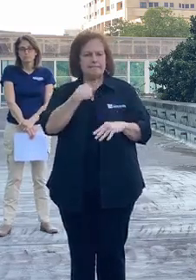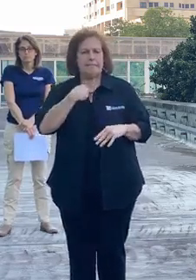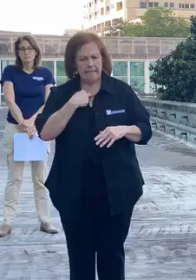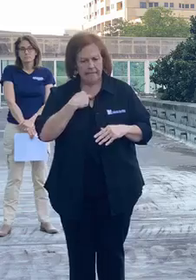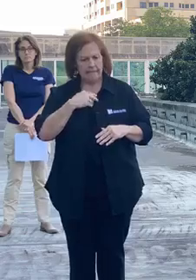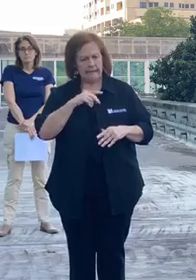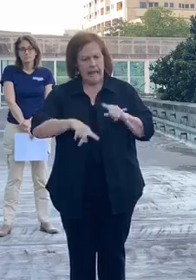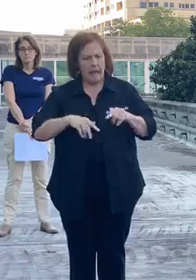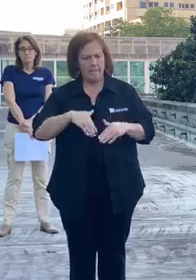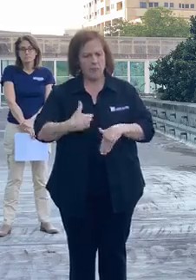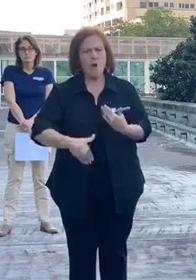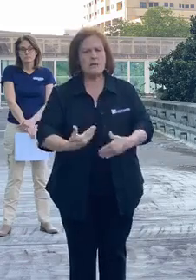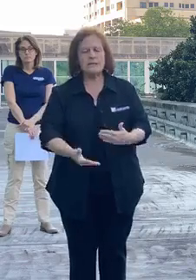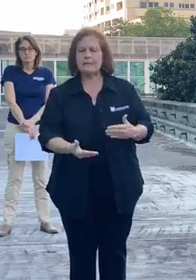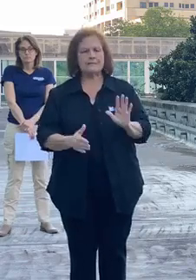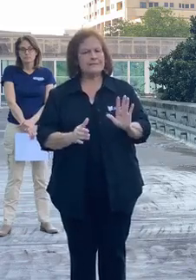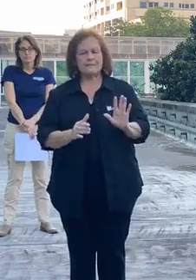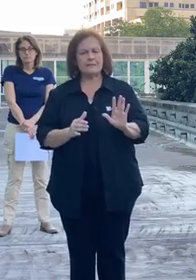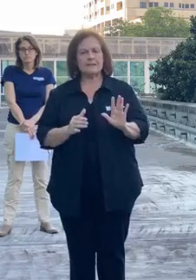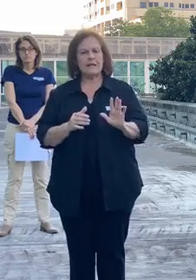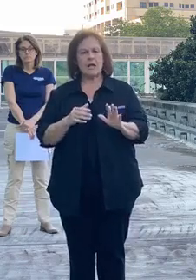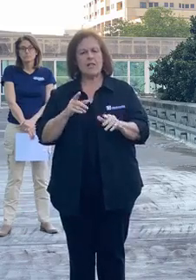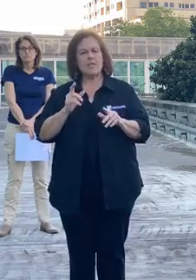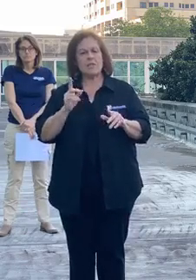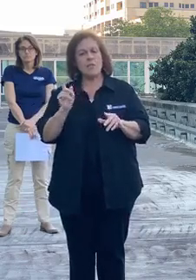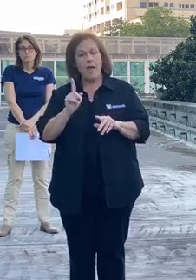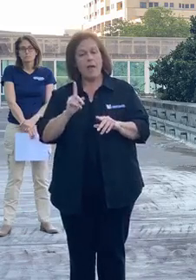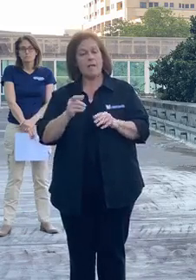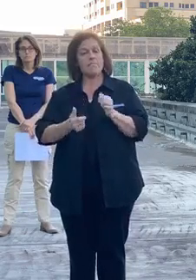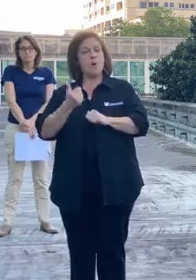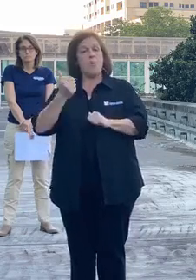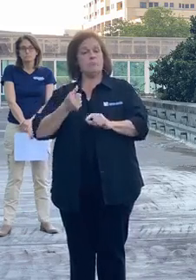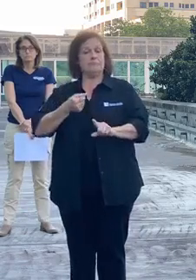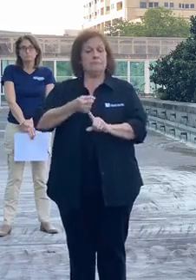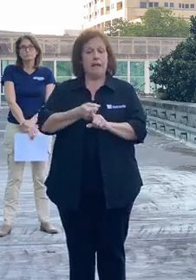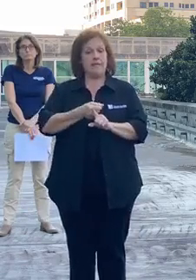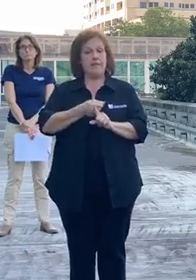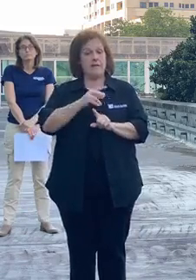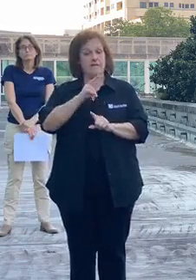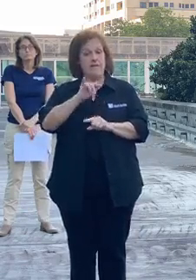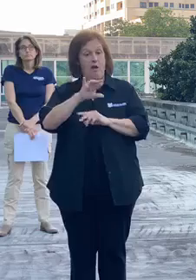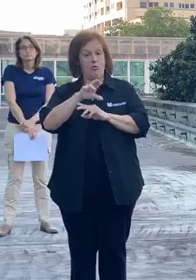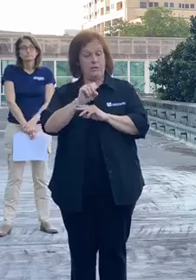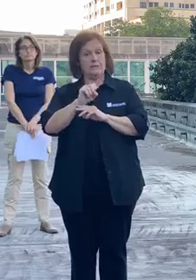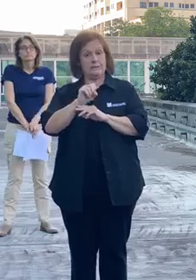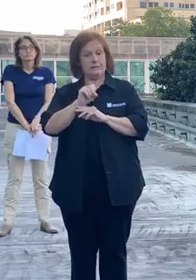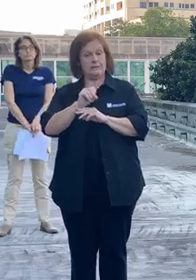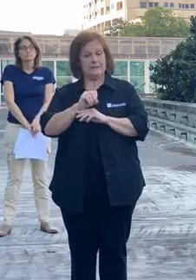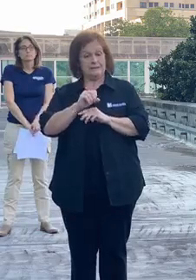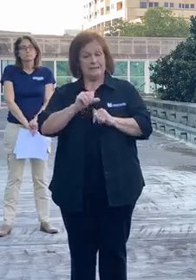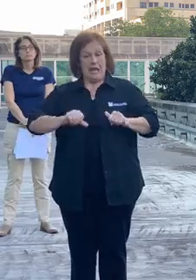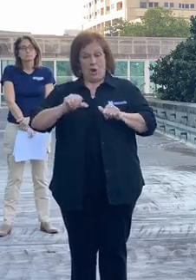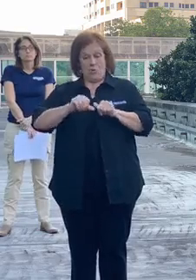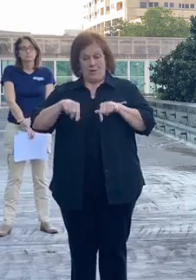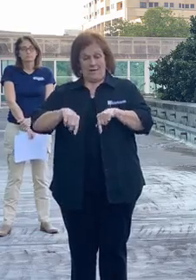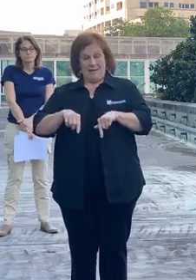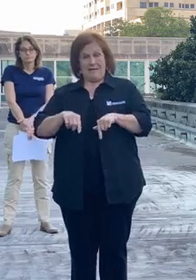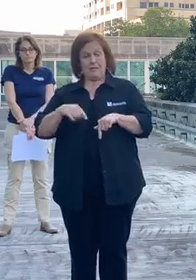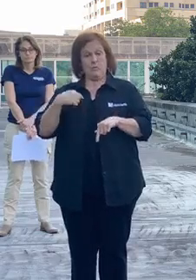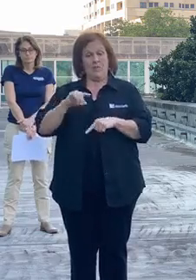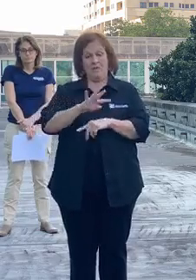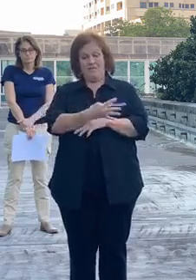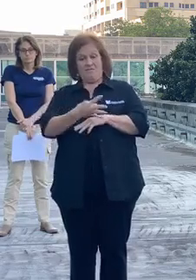to places that have been most impacted by this virus. And the city of New Orleans is one, the fourth in